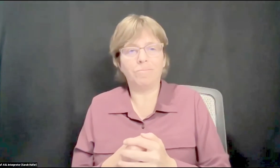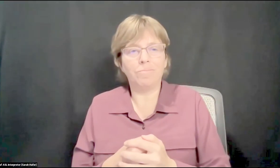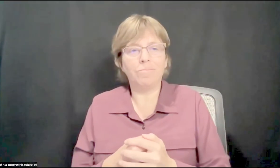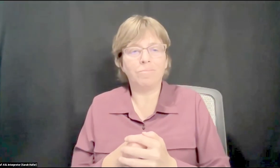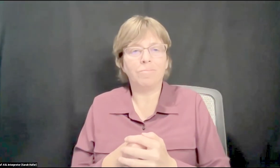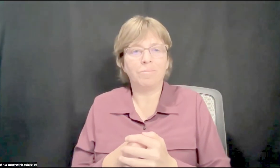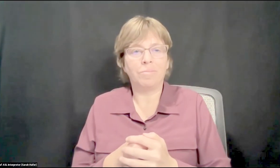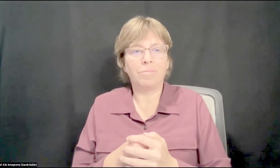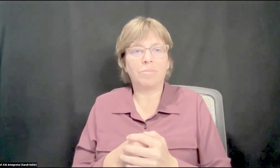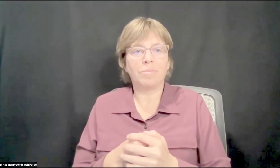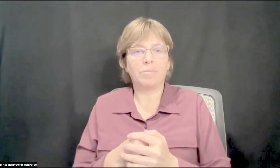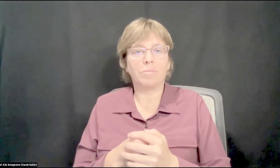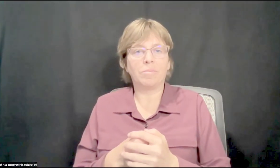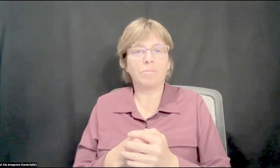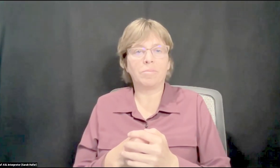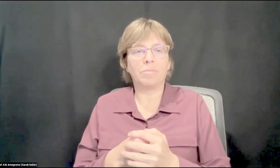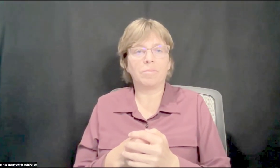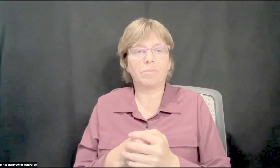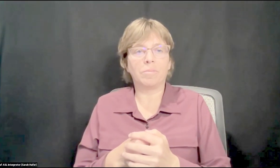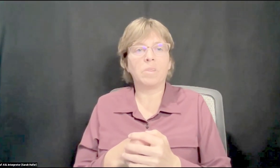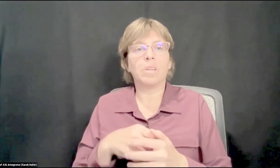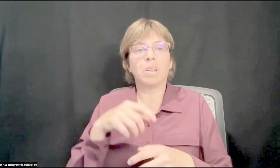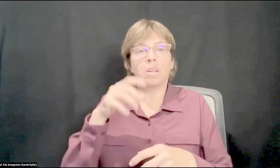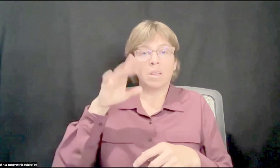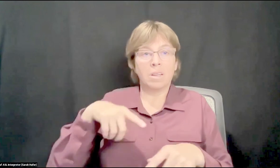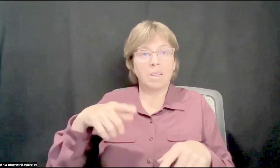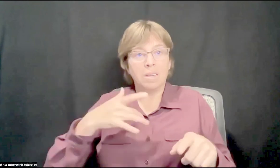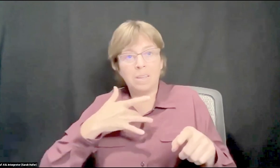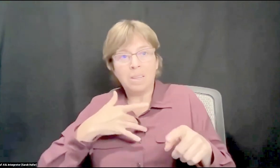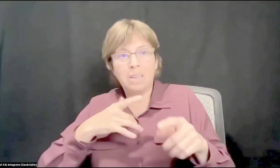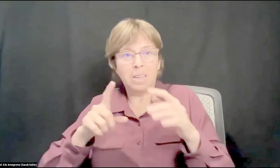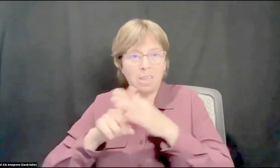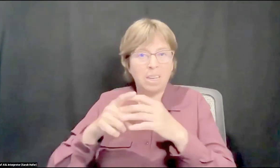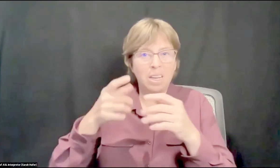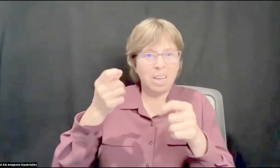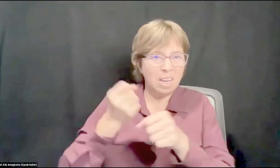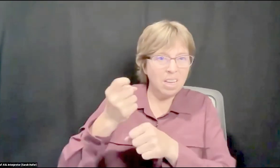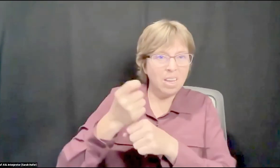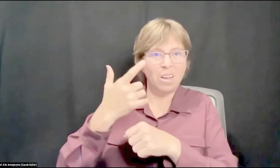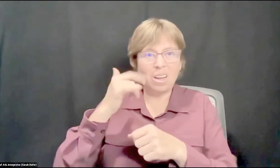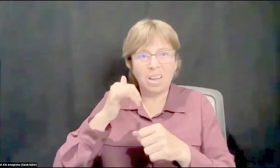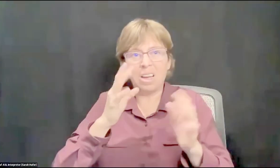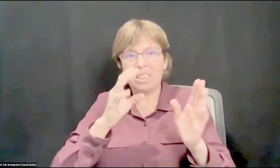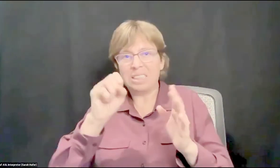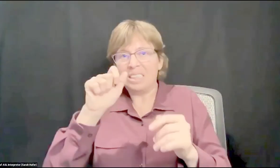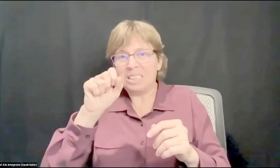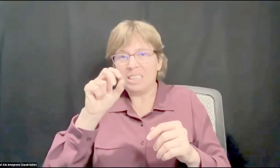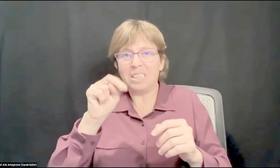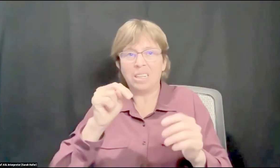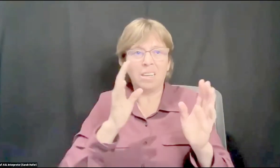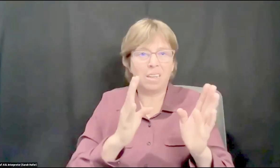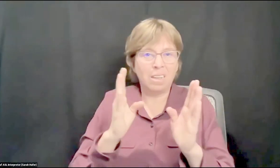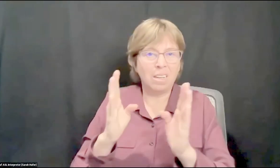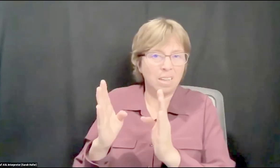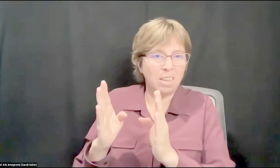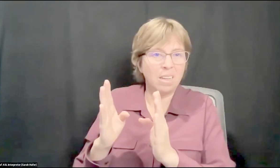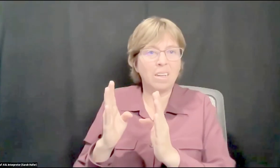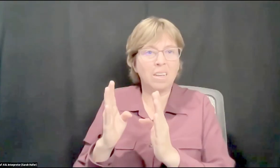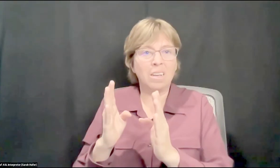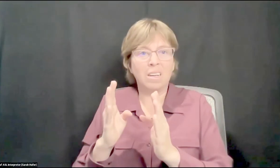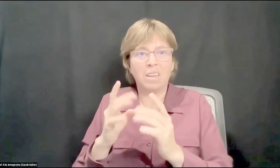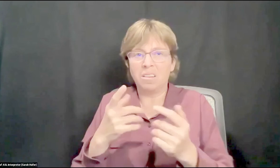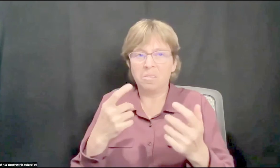virus at this point. It's still a bit unpredictable, and we still have to be careful and really do our part